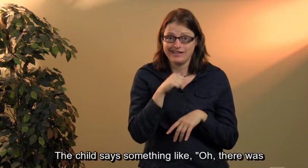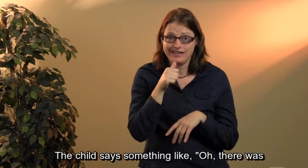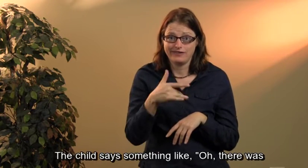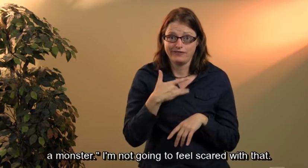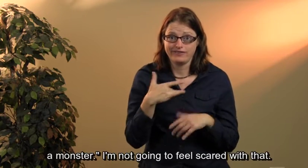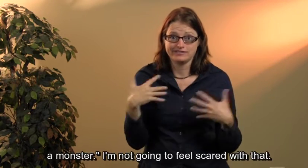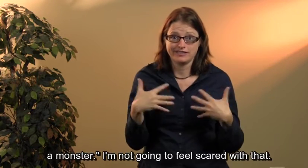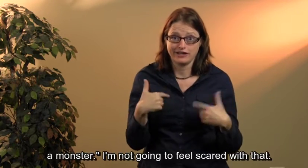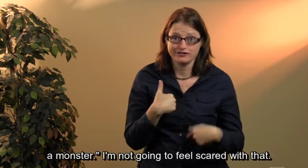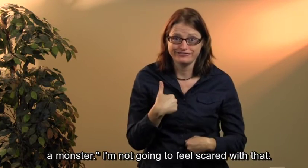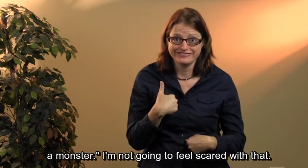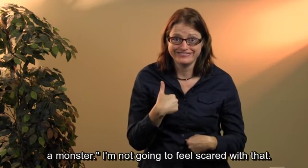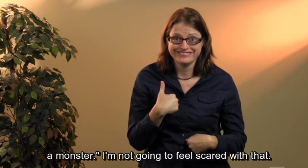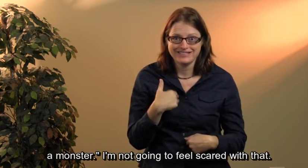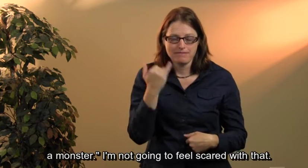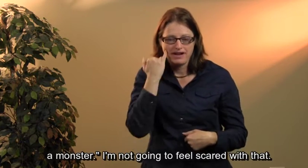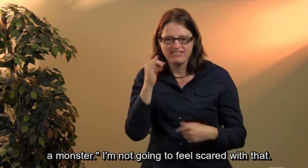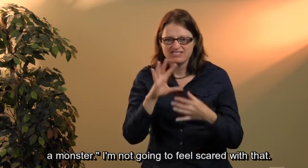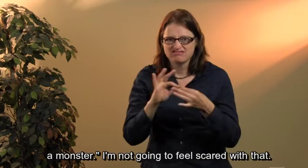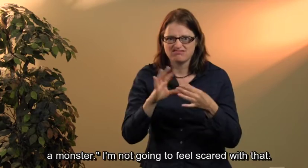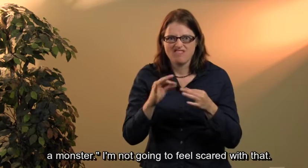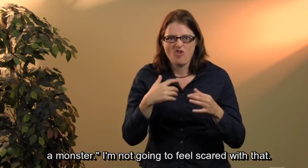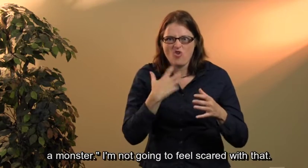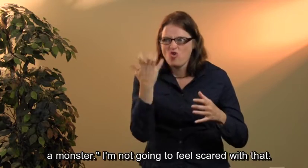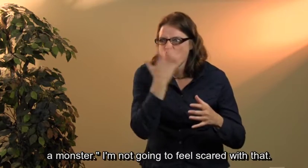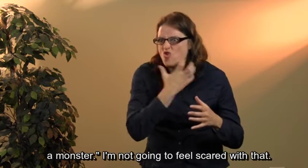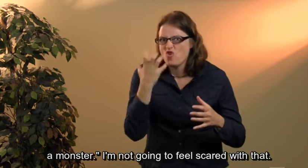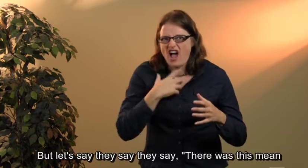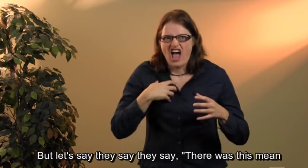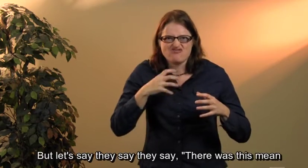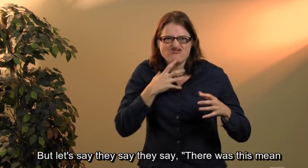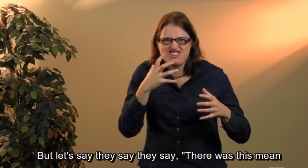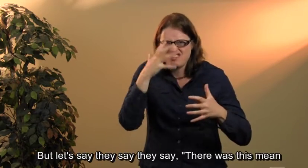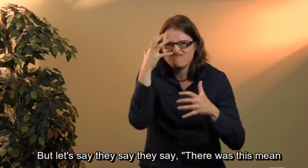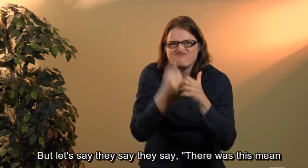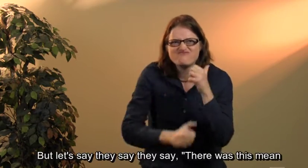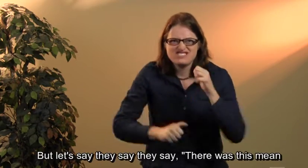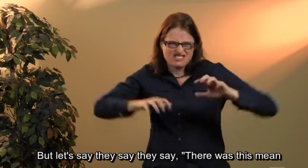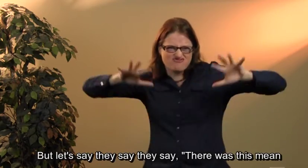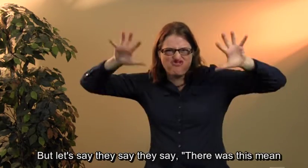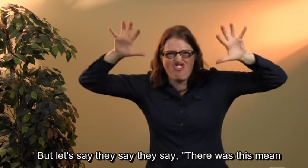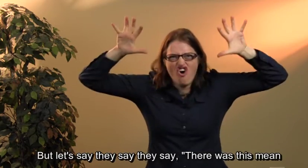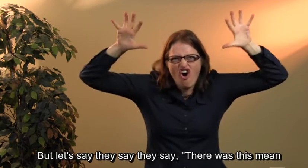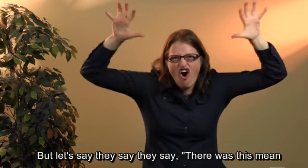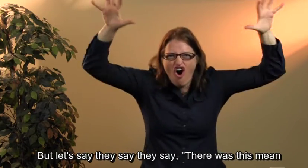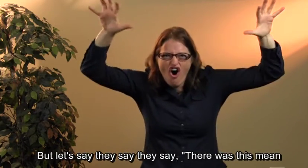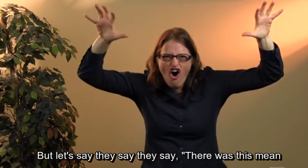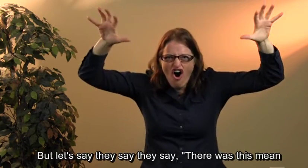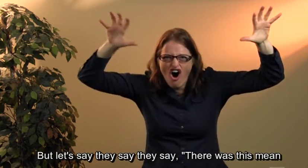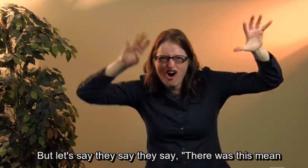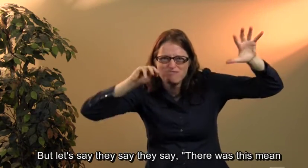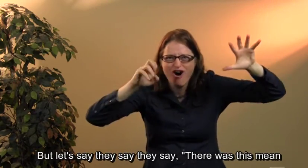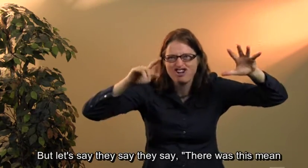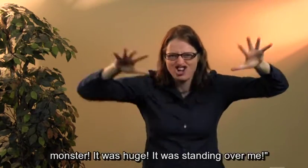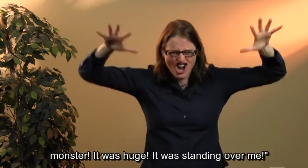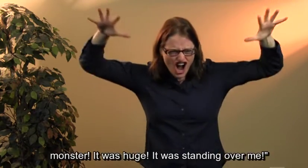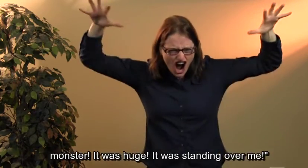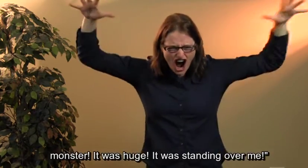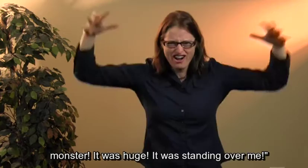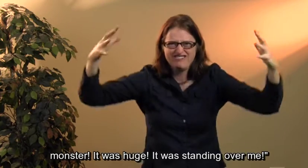was a monster. I'm not going to feel scared with that. But let's say they say, oh, this is mean monster.